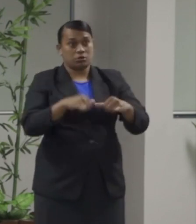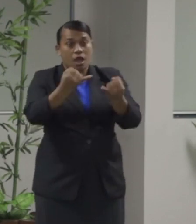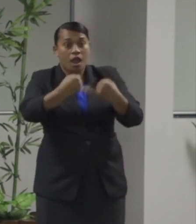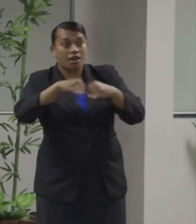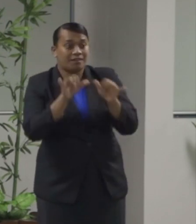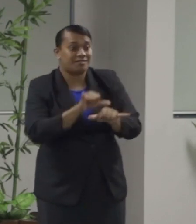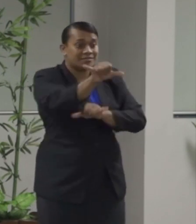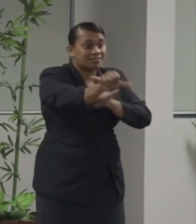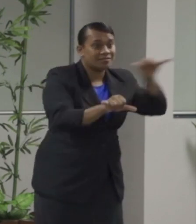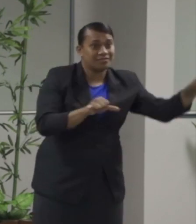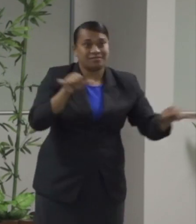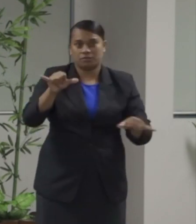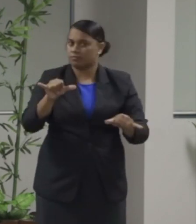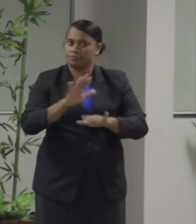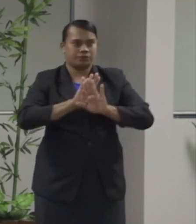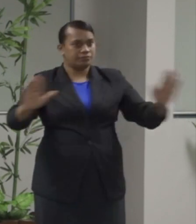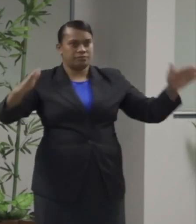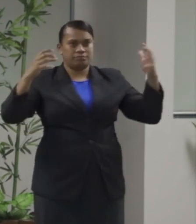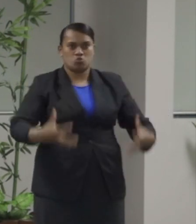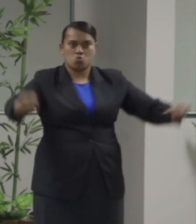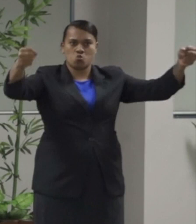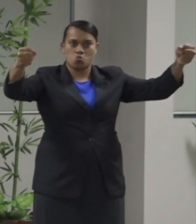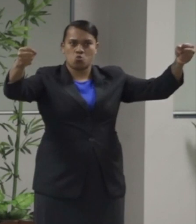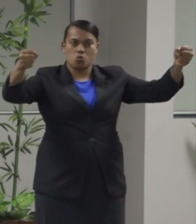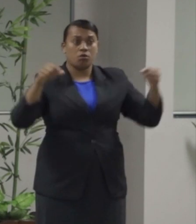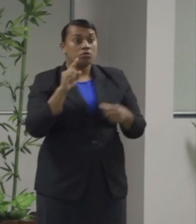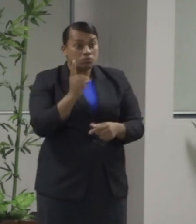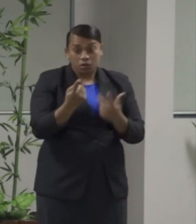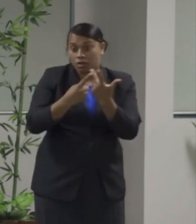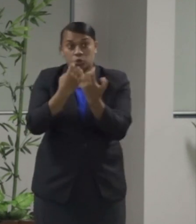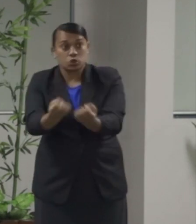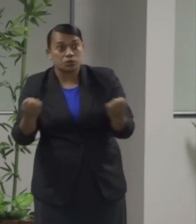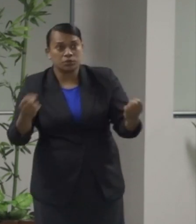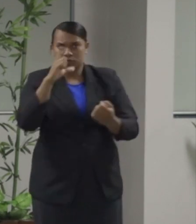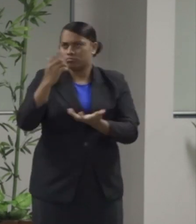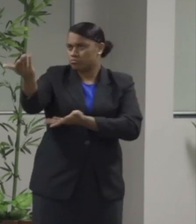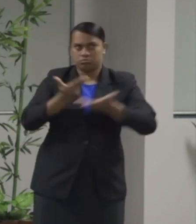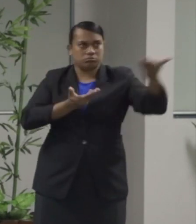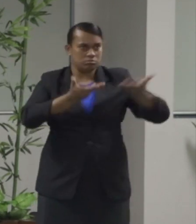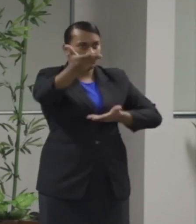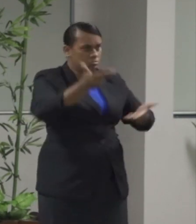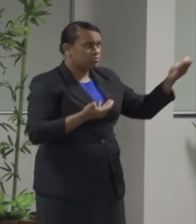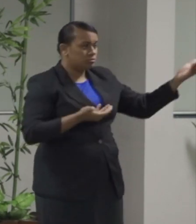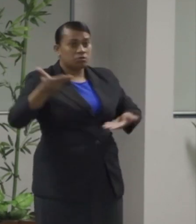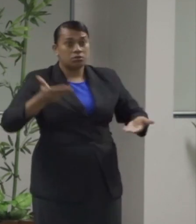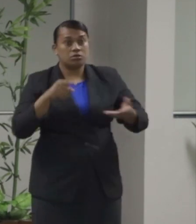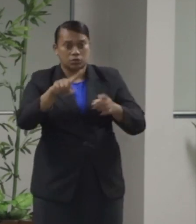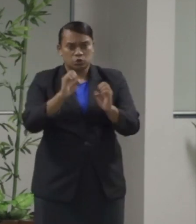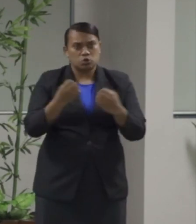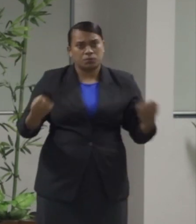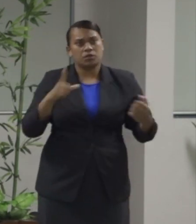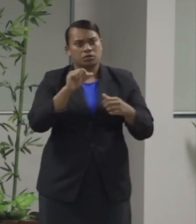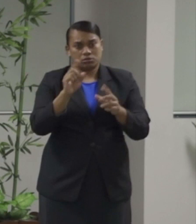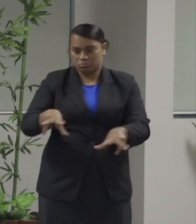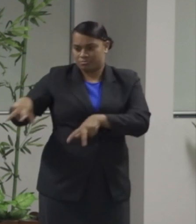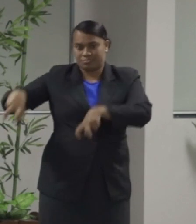freight purposes. This comes on top of the ban on inter-island passenger shipping travel, which takes effect